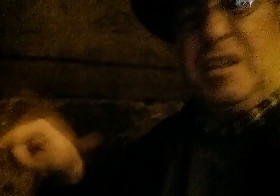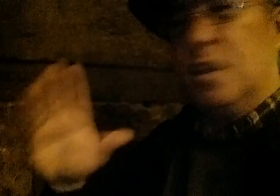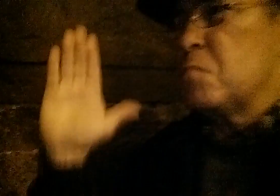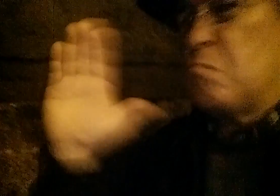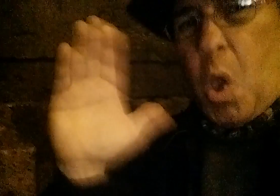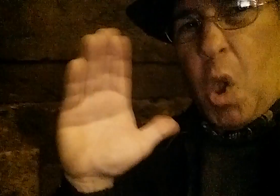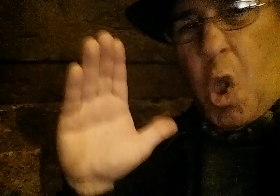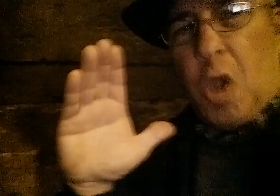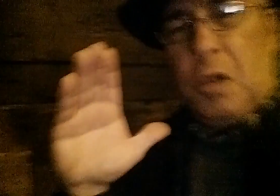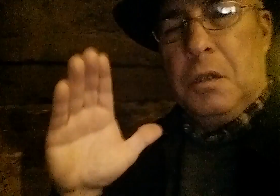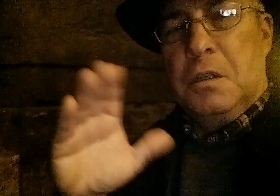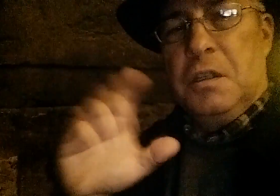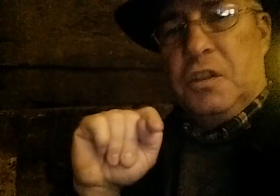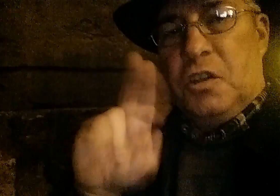off. They tried to destroy them,